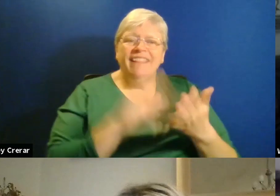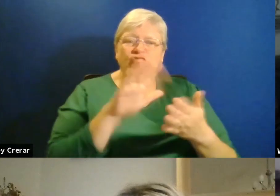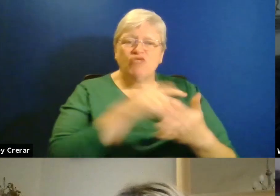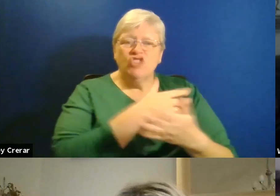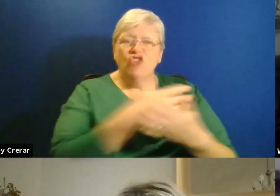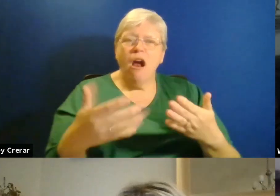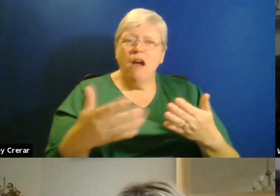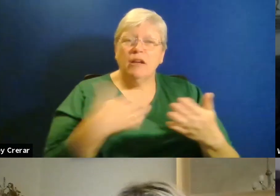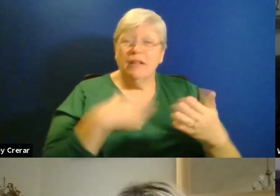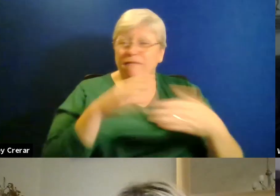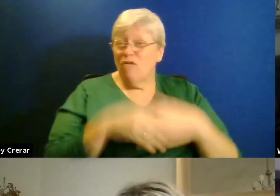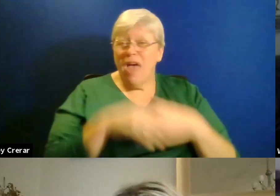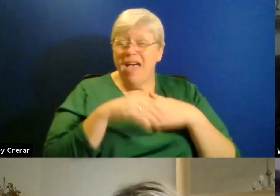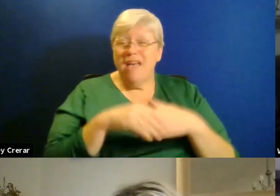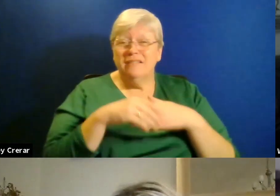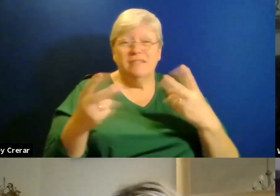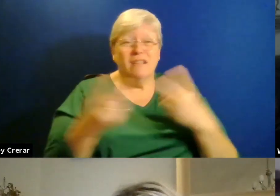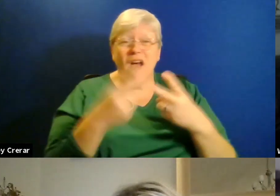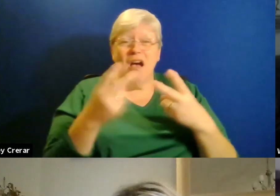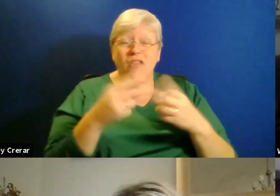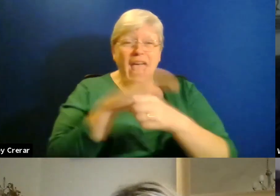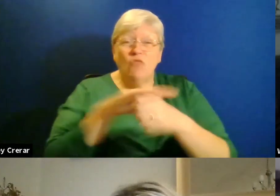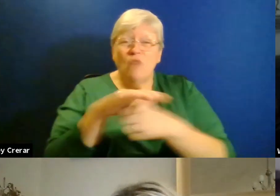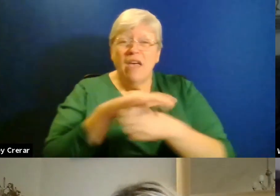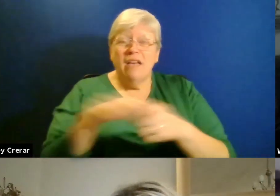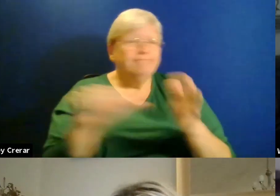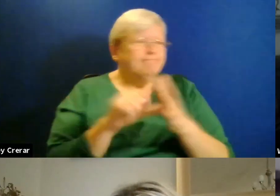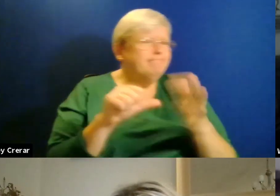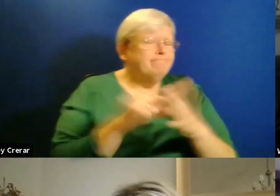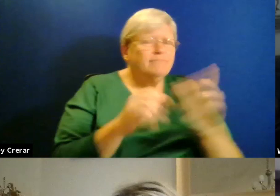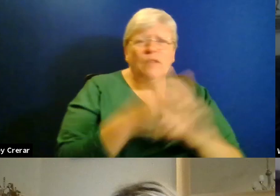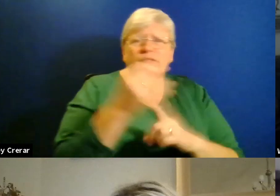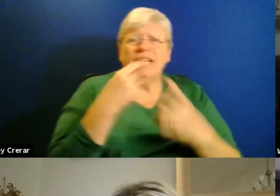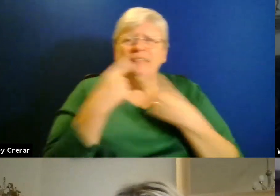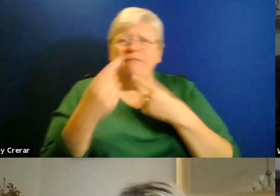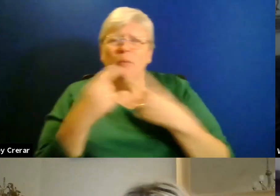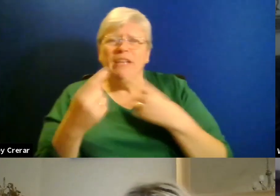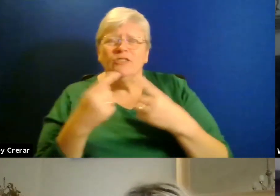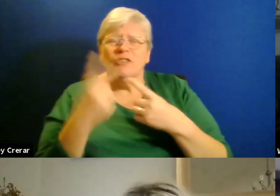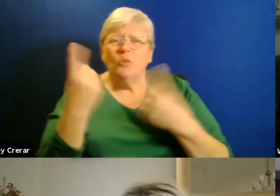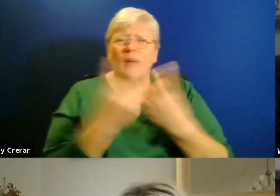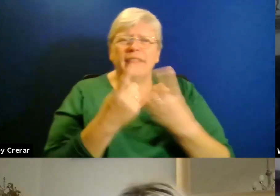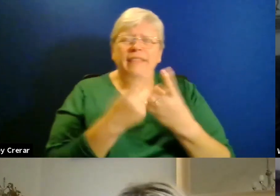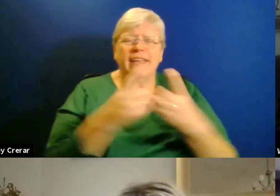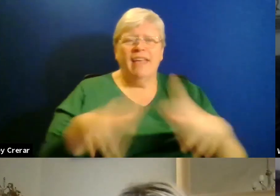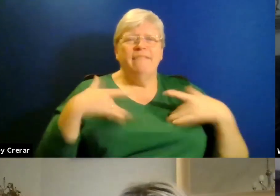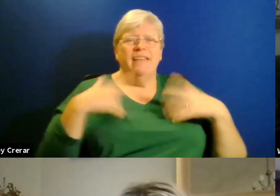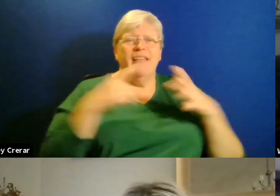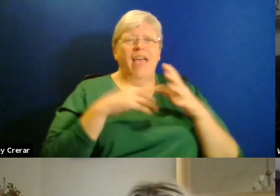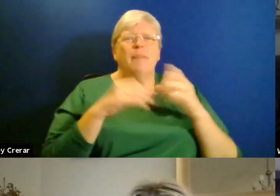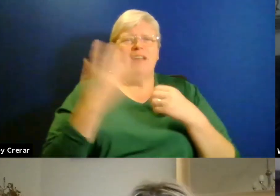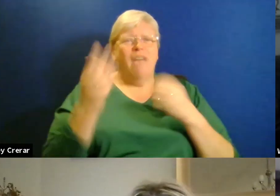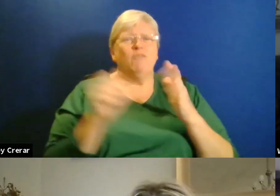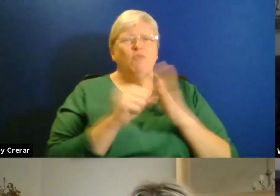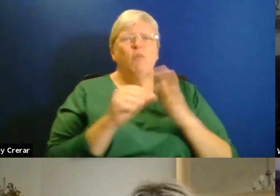though I had friends in these other scenes, it was hard to get information out. One thing that Aberdeen, I feel, has got like a real problem with